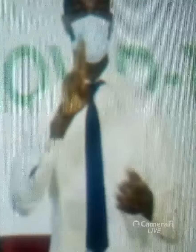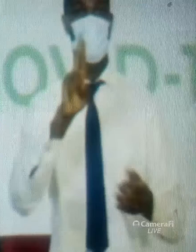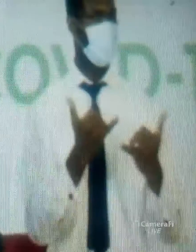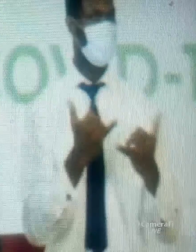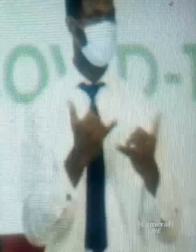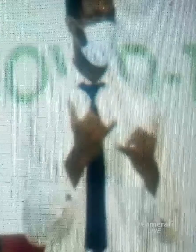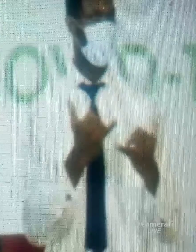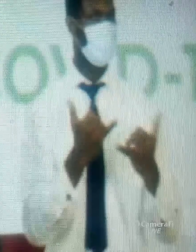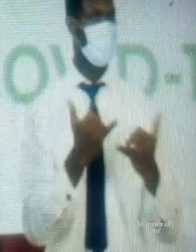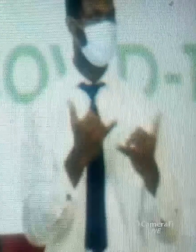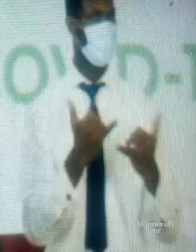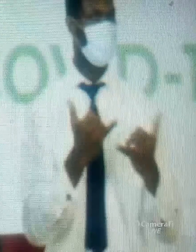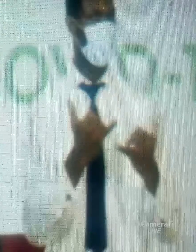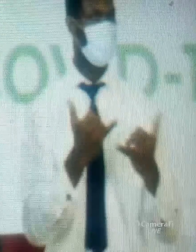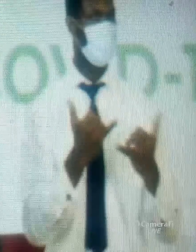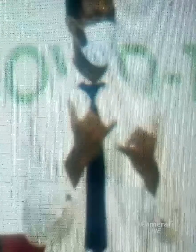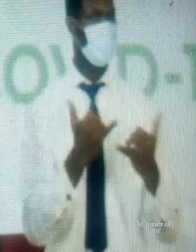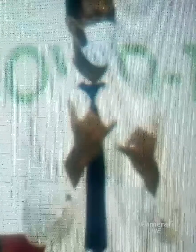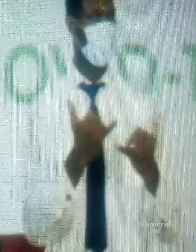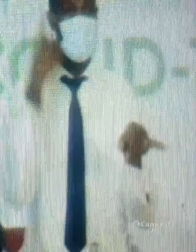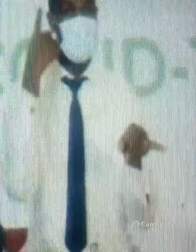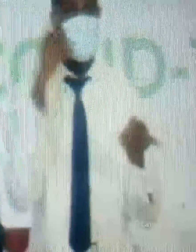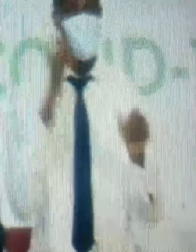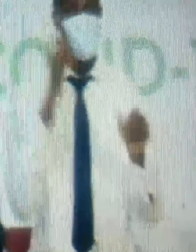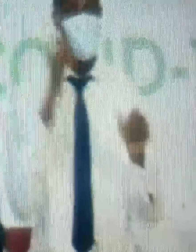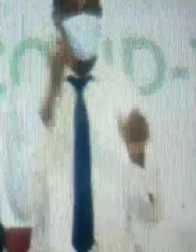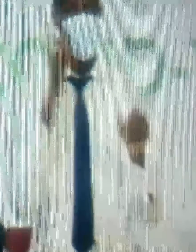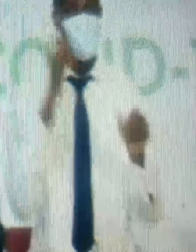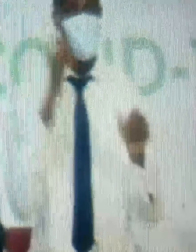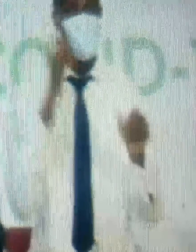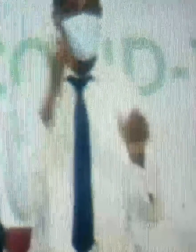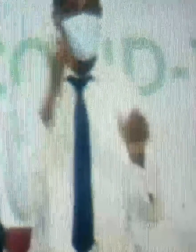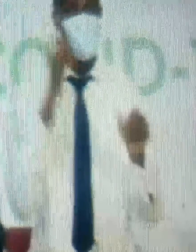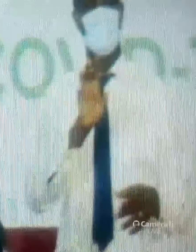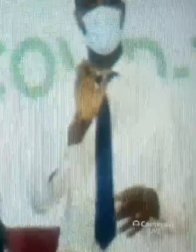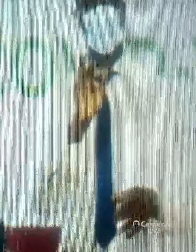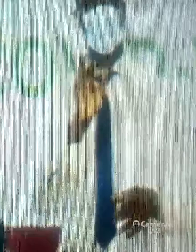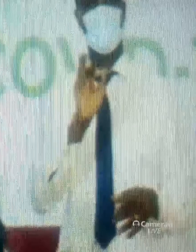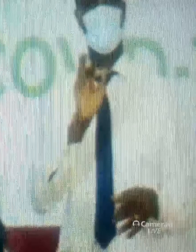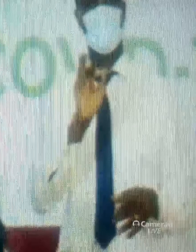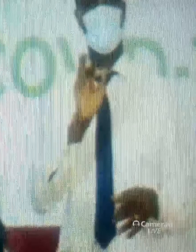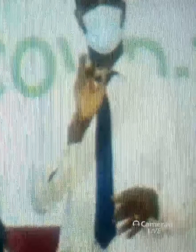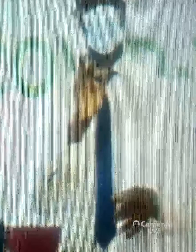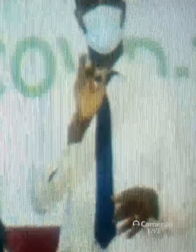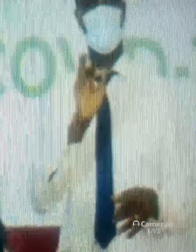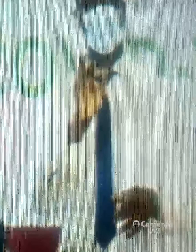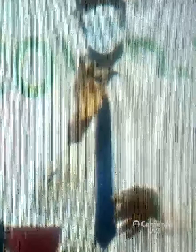the same thing goes for even the general wards. Some have been expanded,